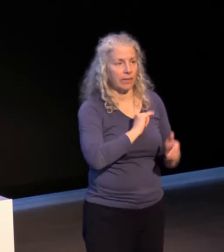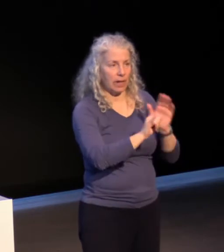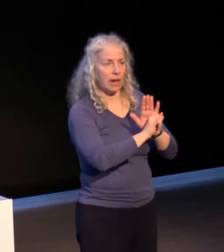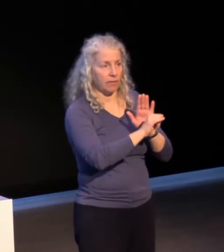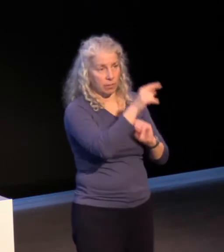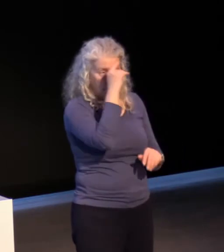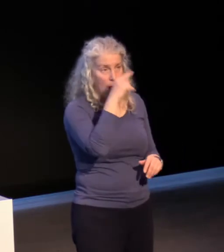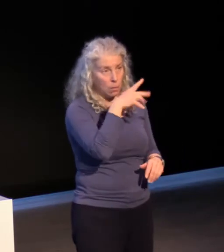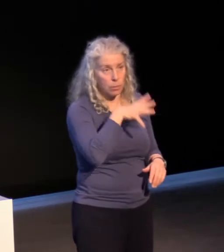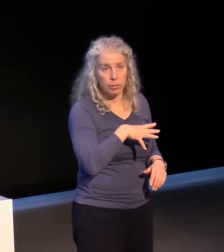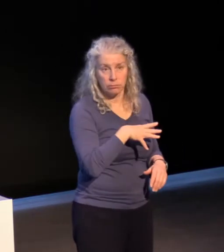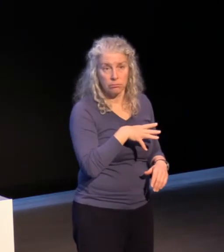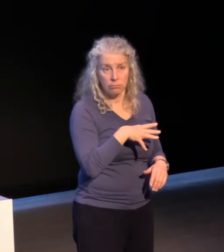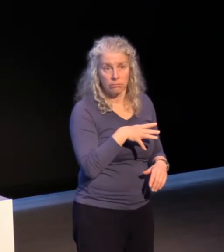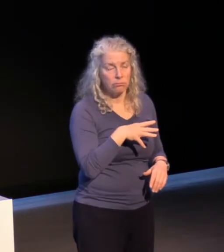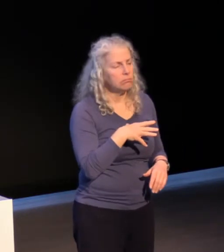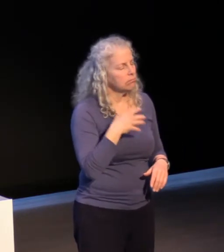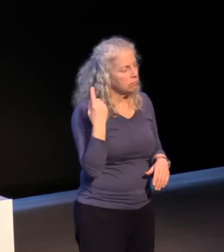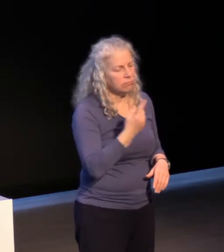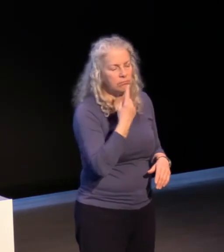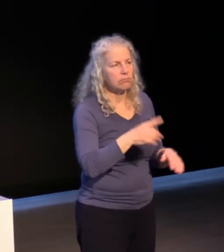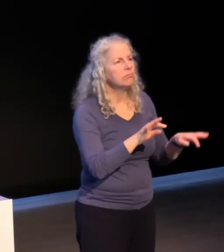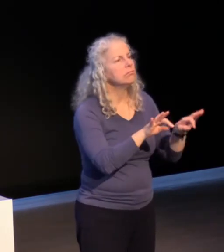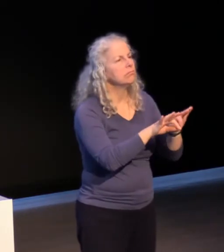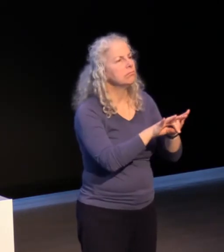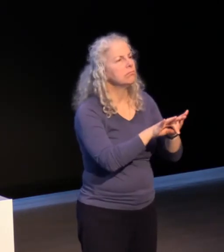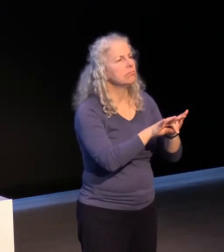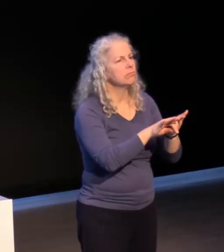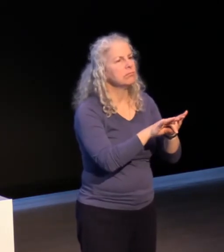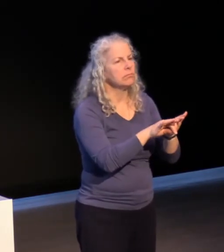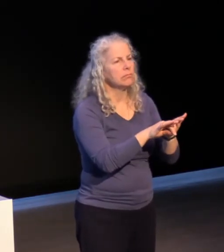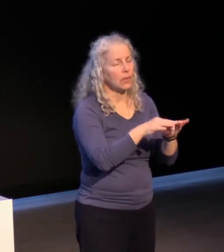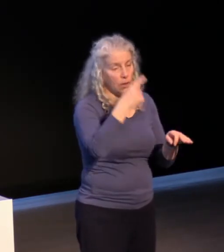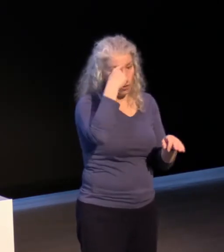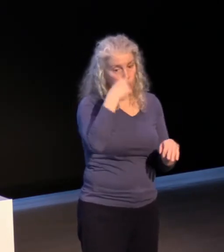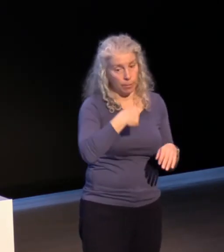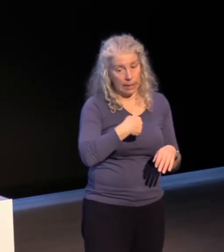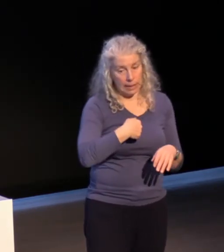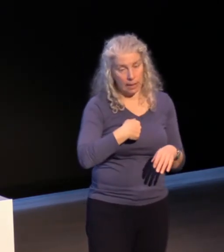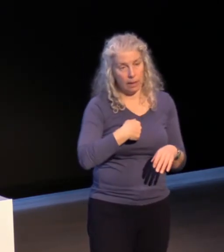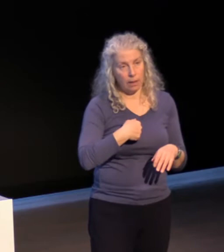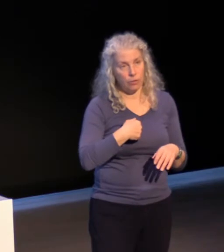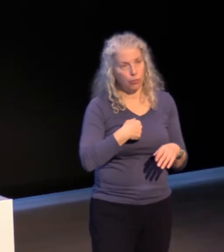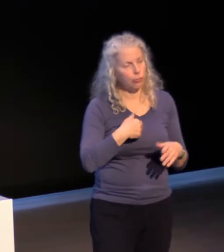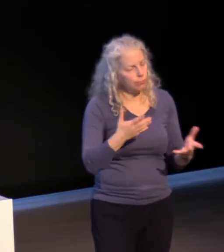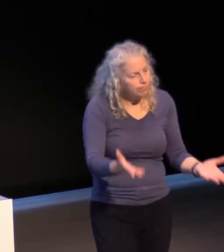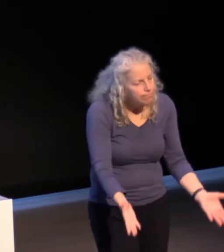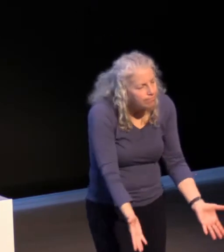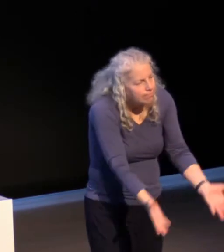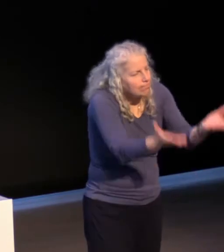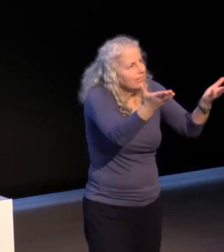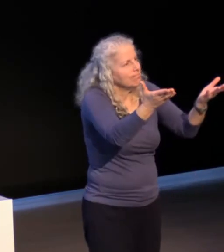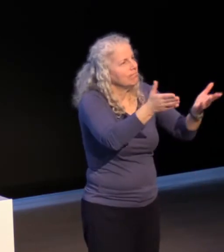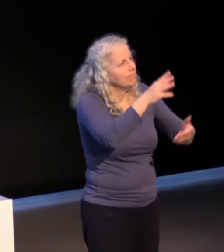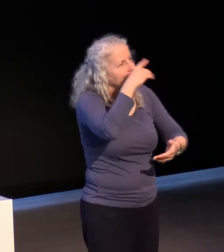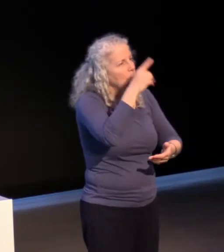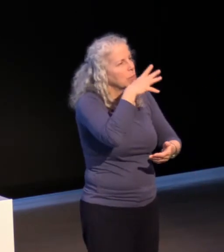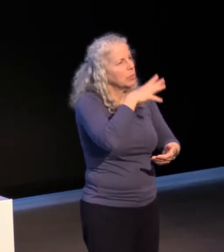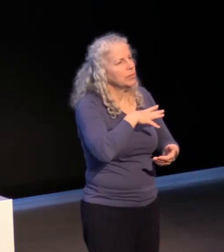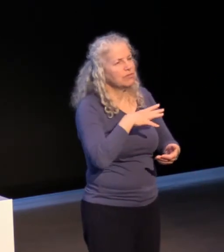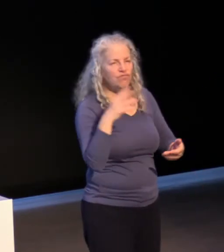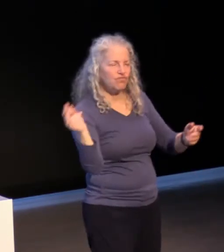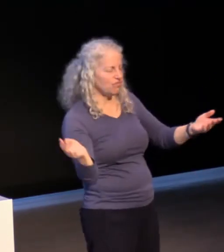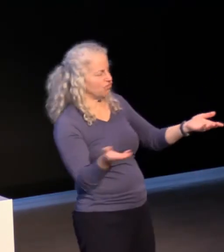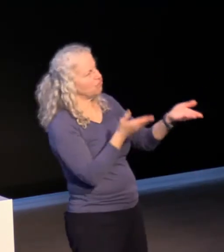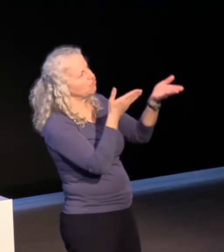Black woman, it is always important to, for me to lift up the Black woman, the